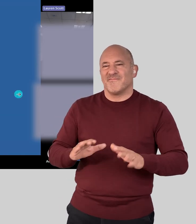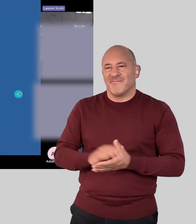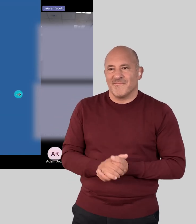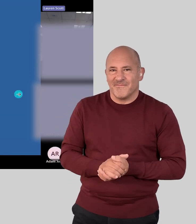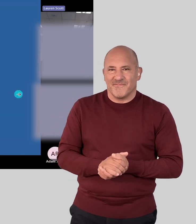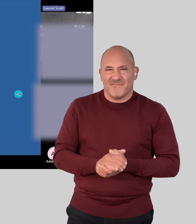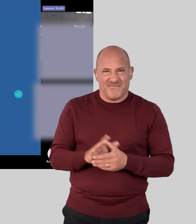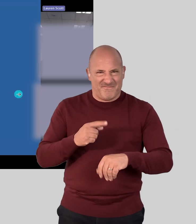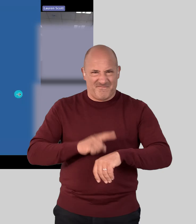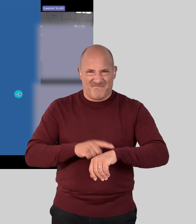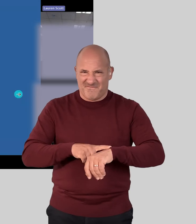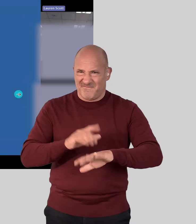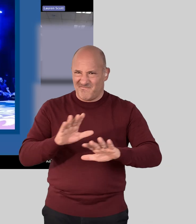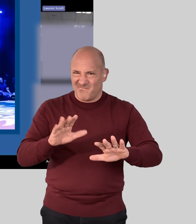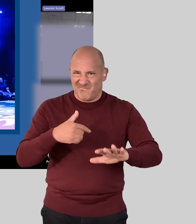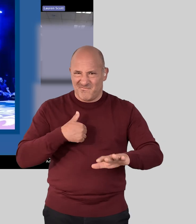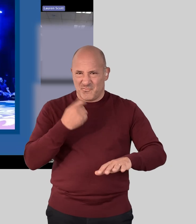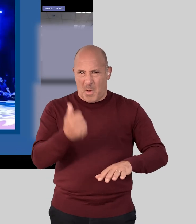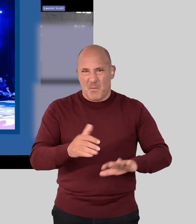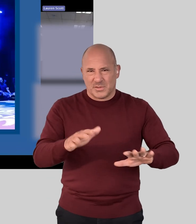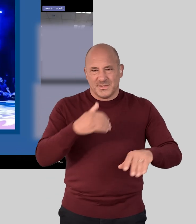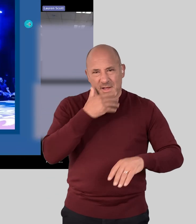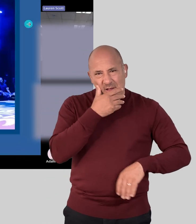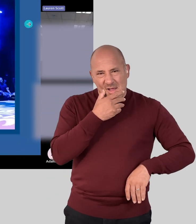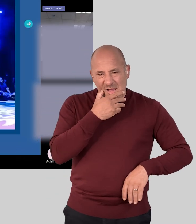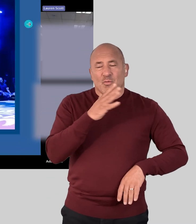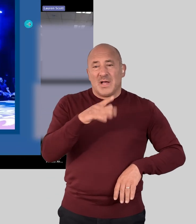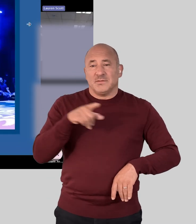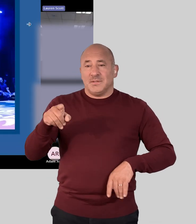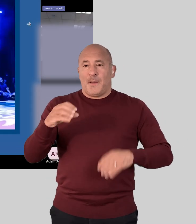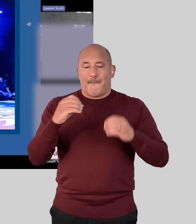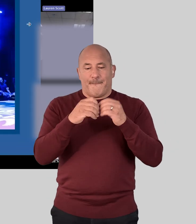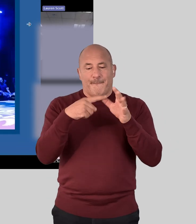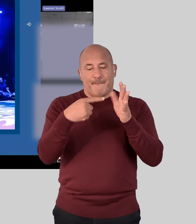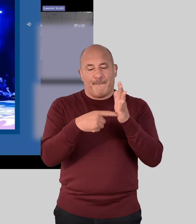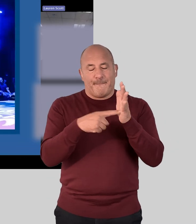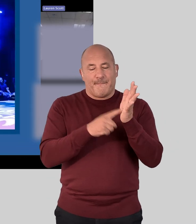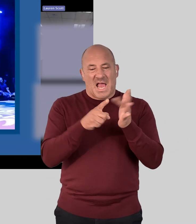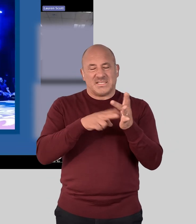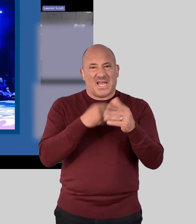So there's not a whole lot of time left, but I'm just going to go into the craft of battling.